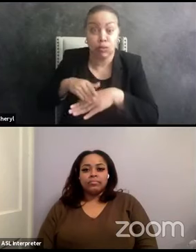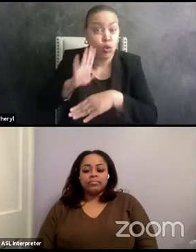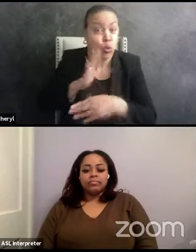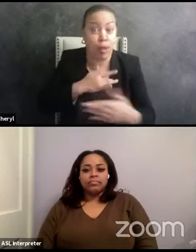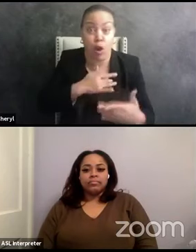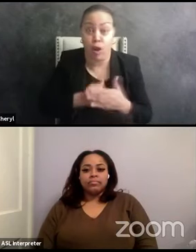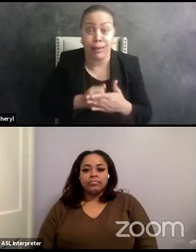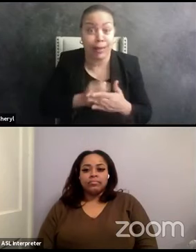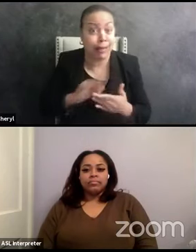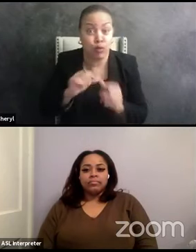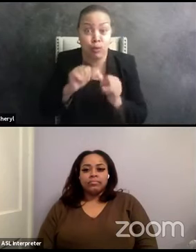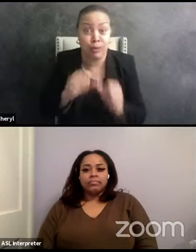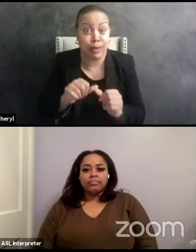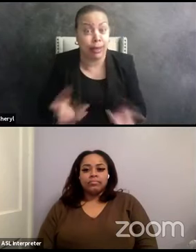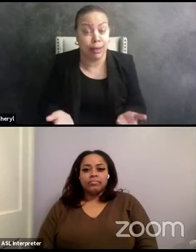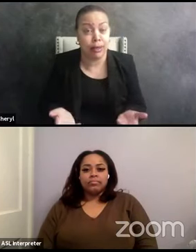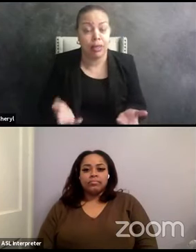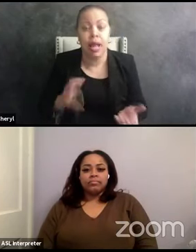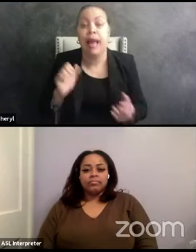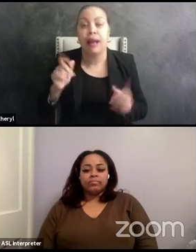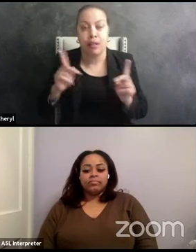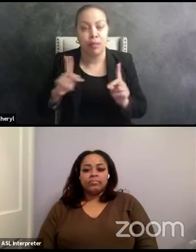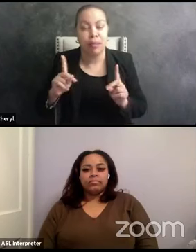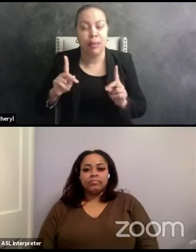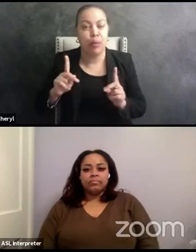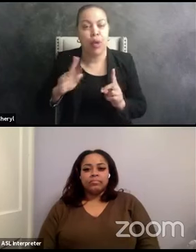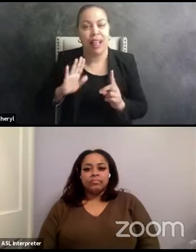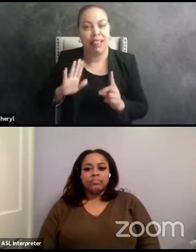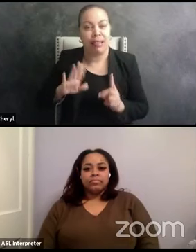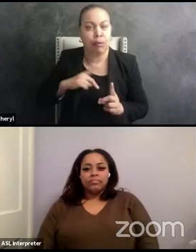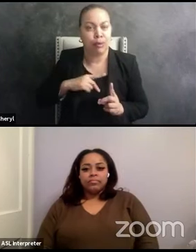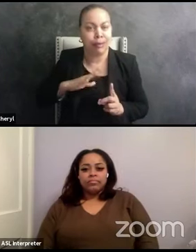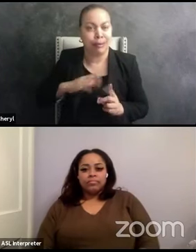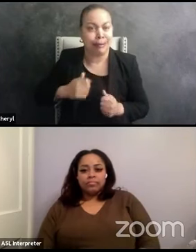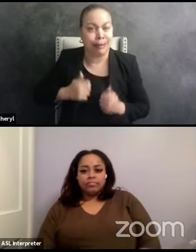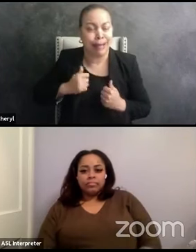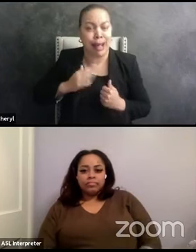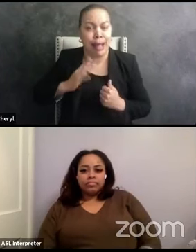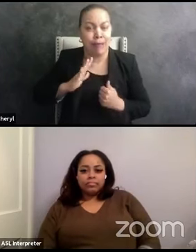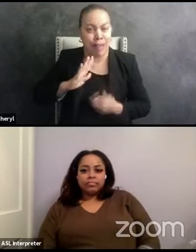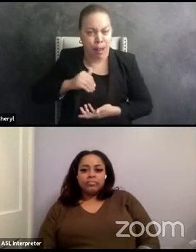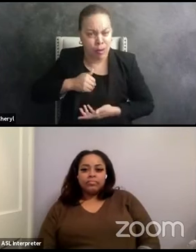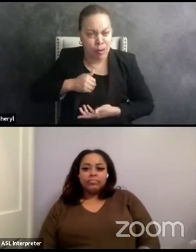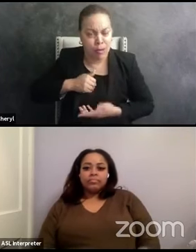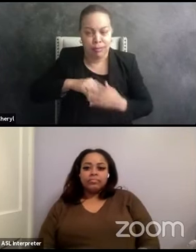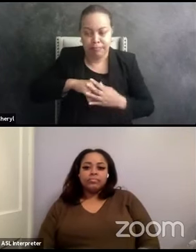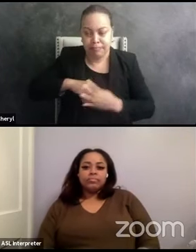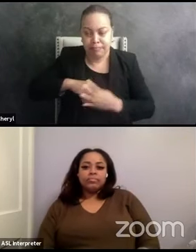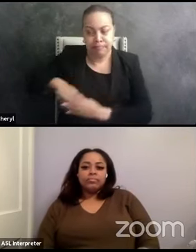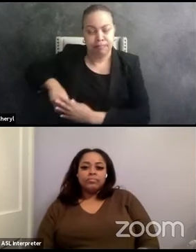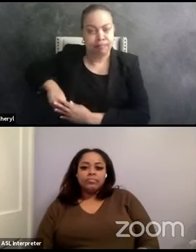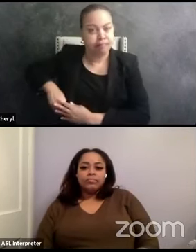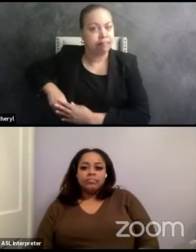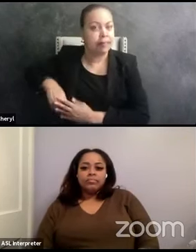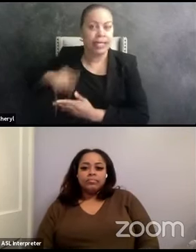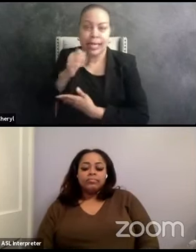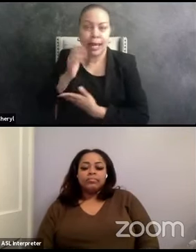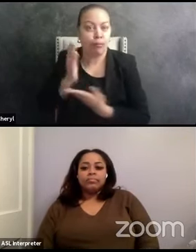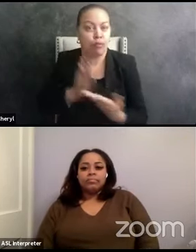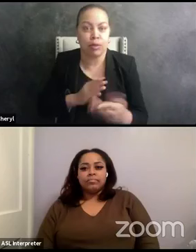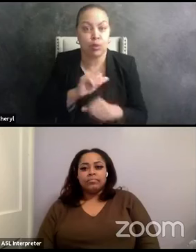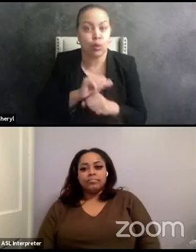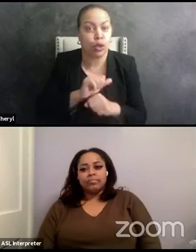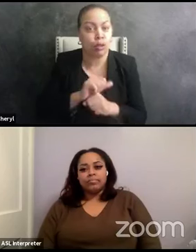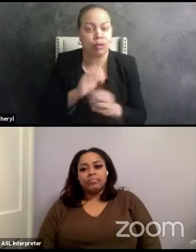other ones left a lot of who they are at the door, and that's just as painful, and if not